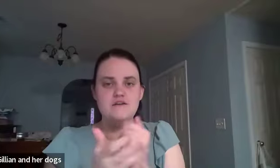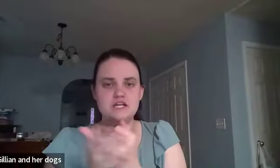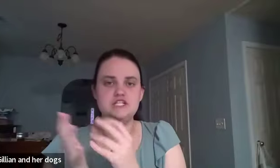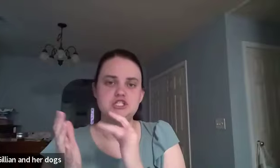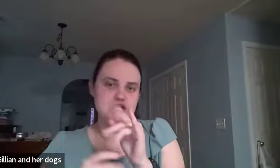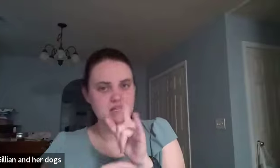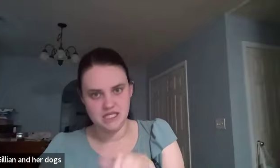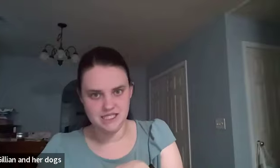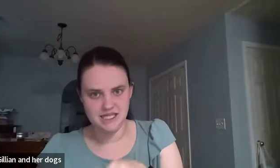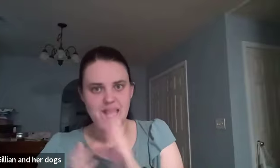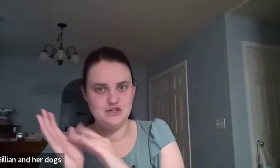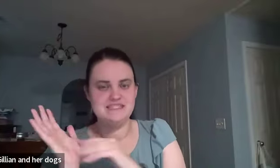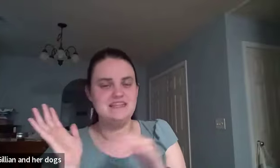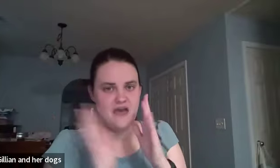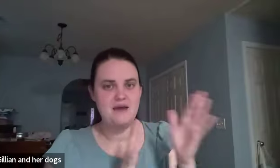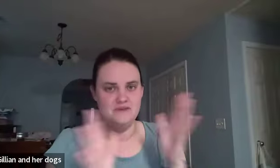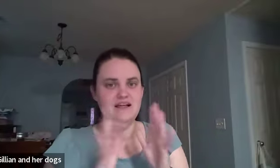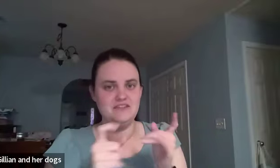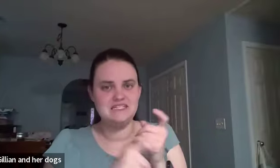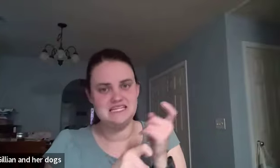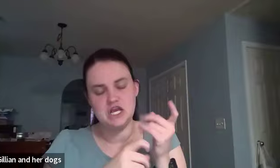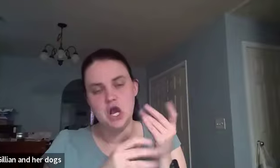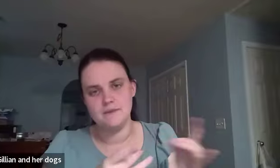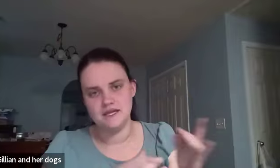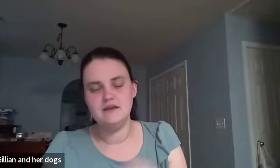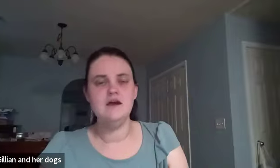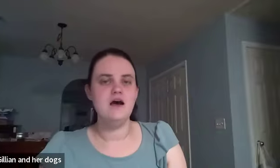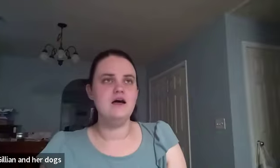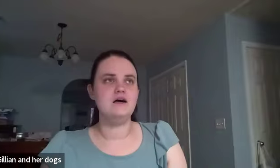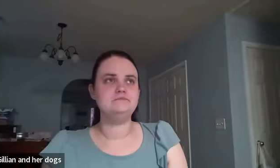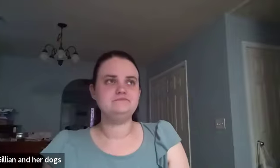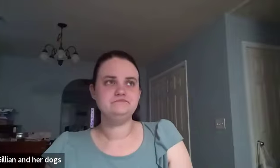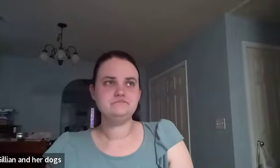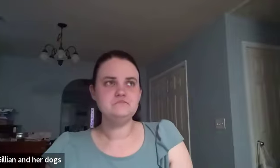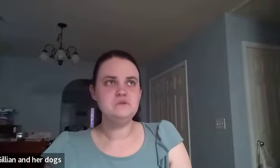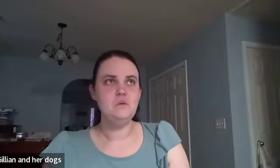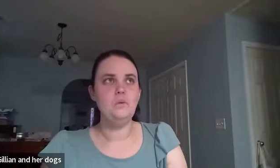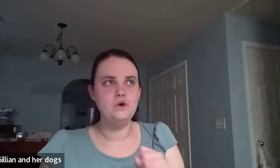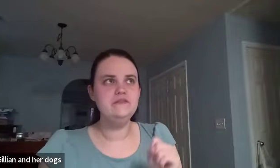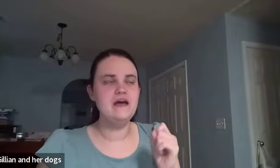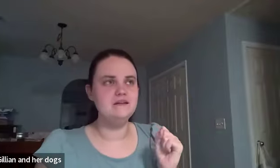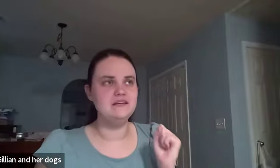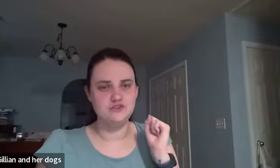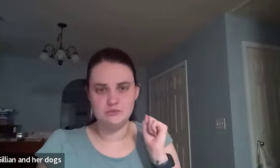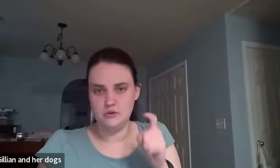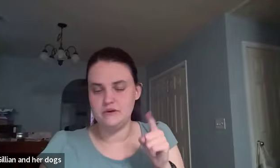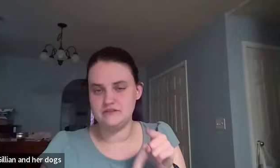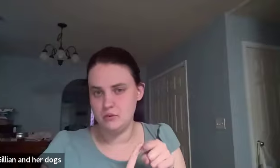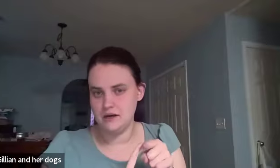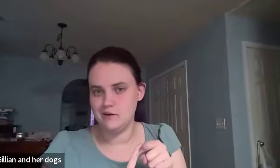covered in jelly. Like I could see that be like the teasing comment. Um, would that get the point